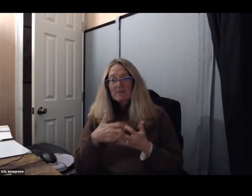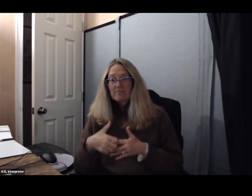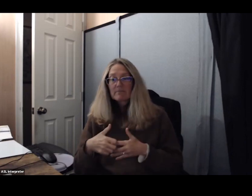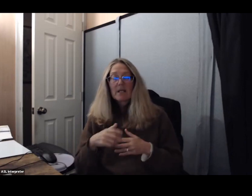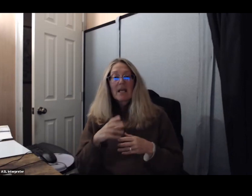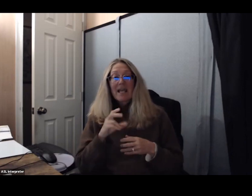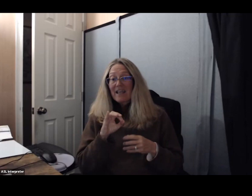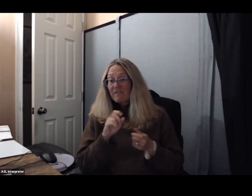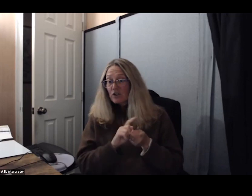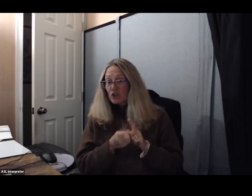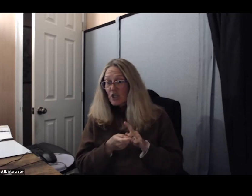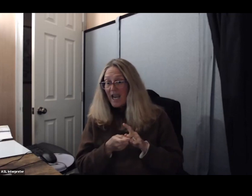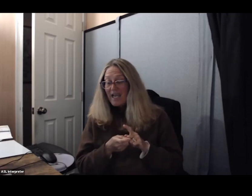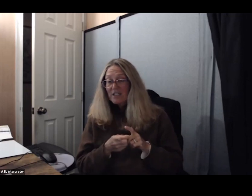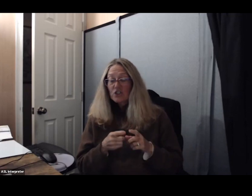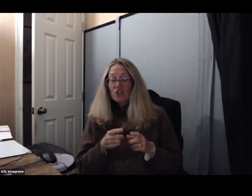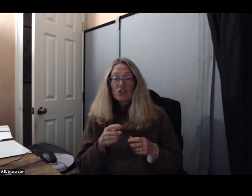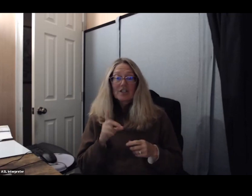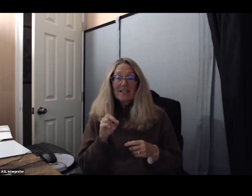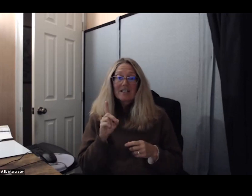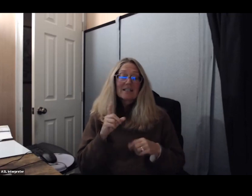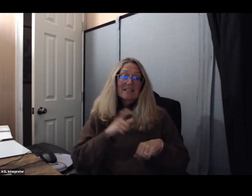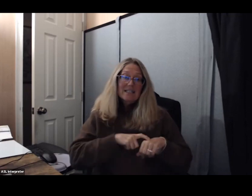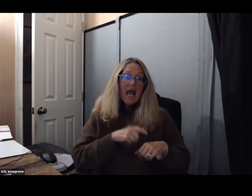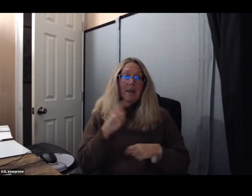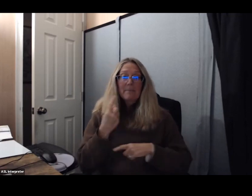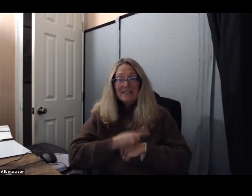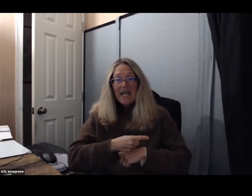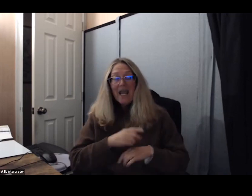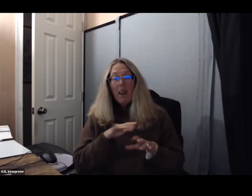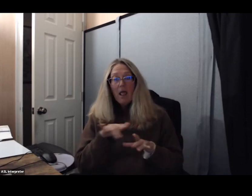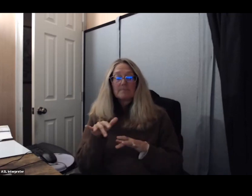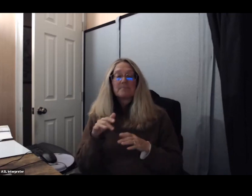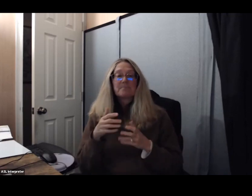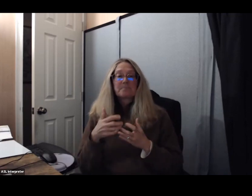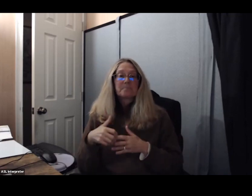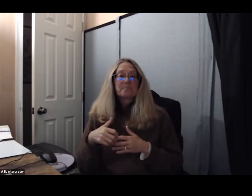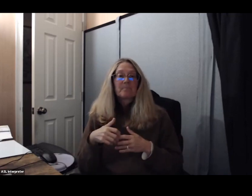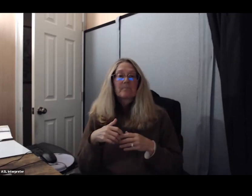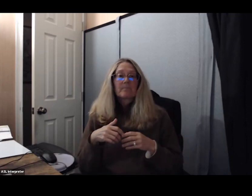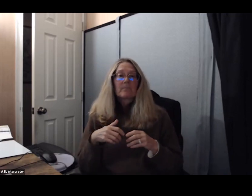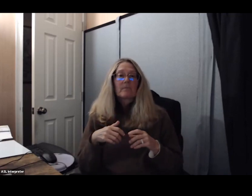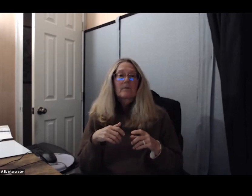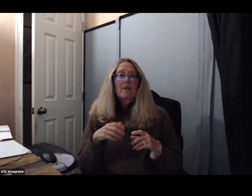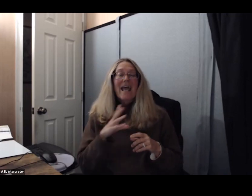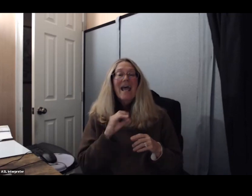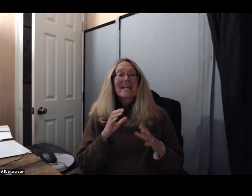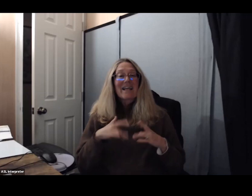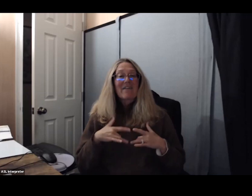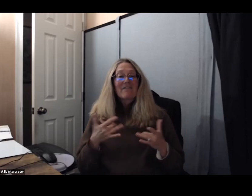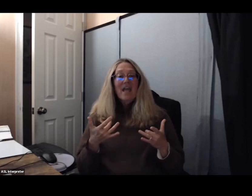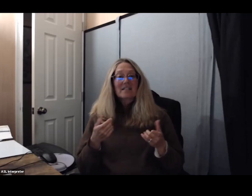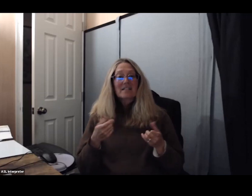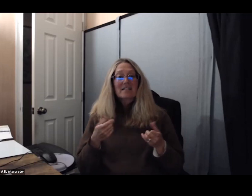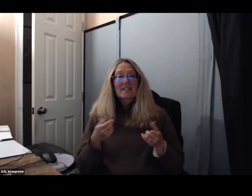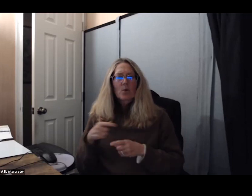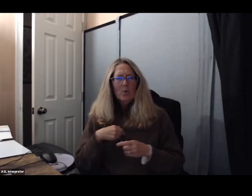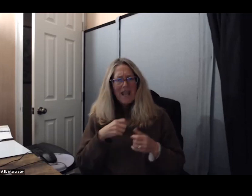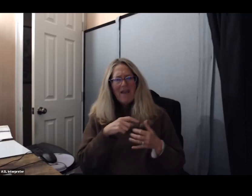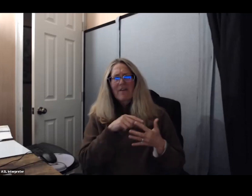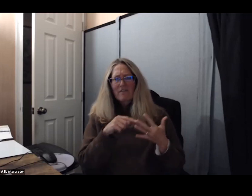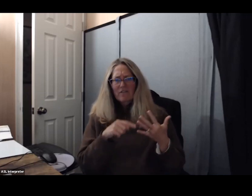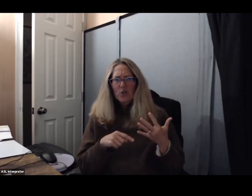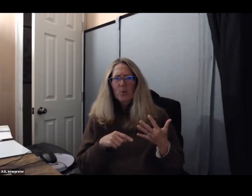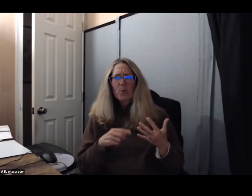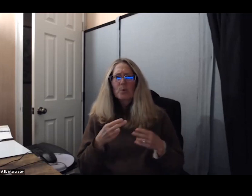changed. Okay, so that moves us to coming events, which you can see there. We have quite a few